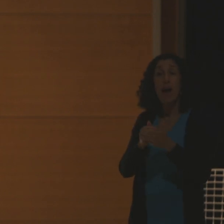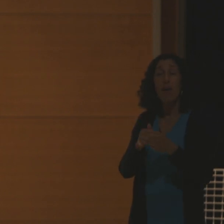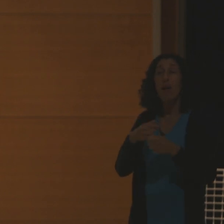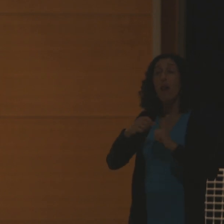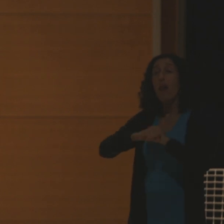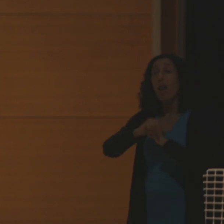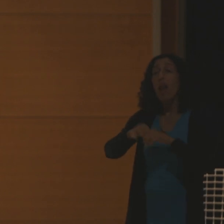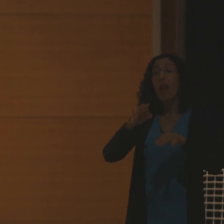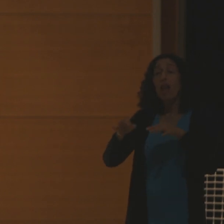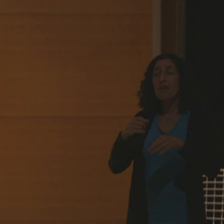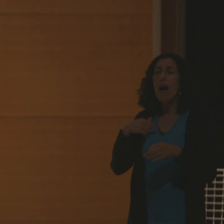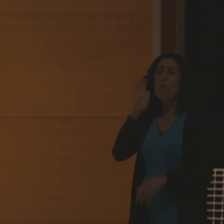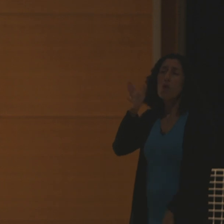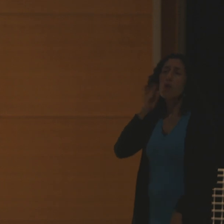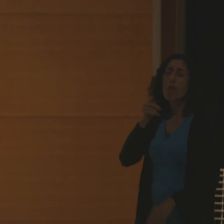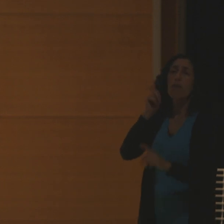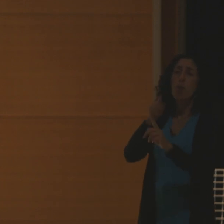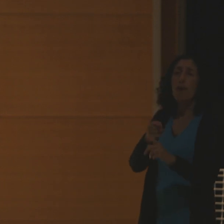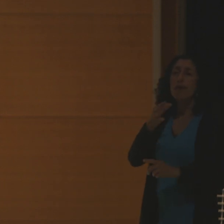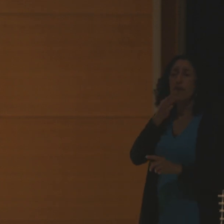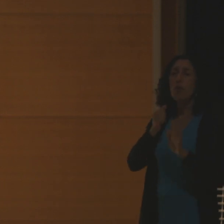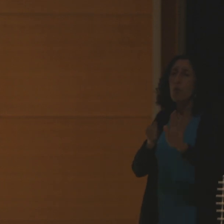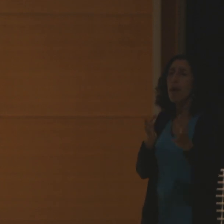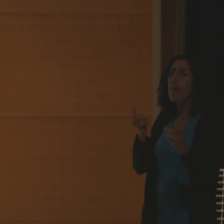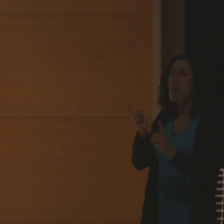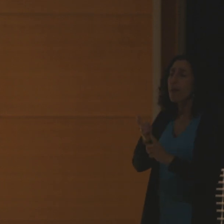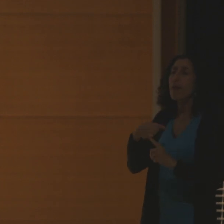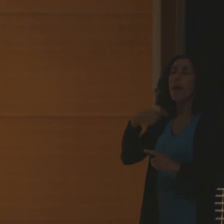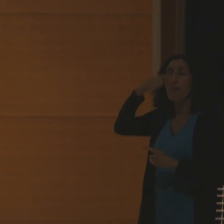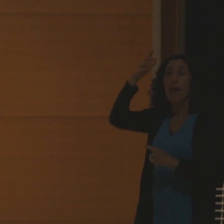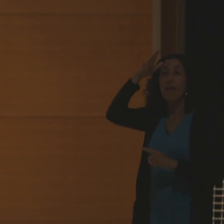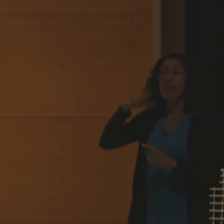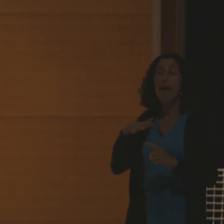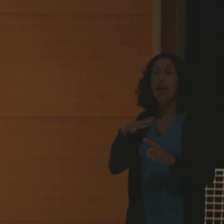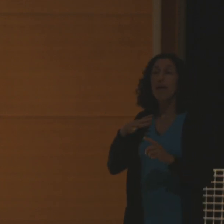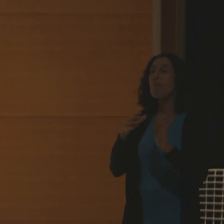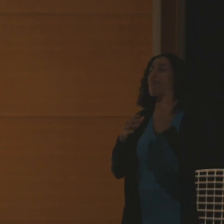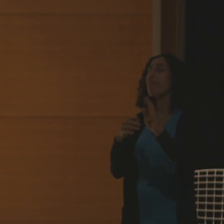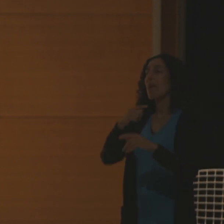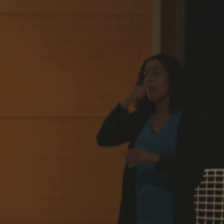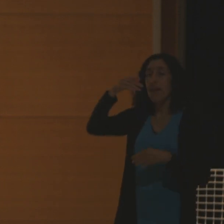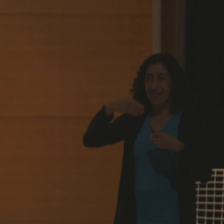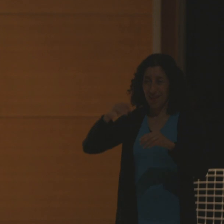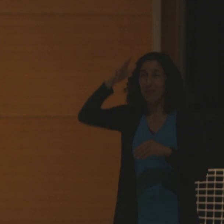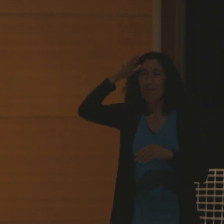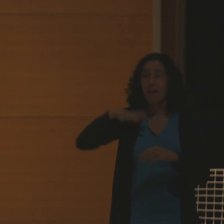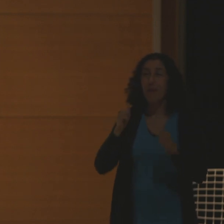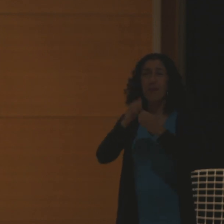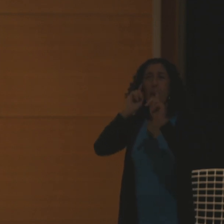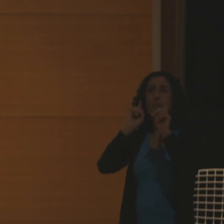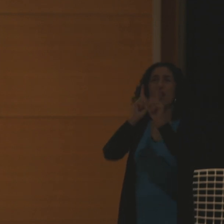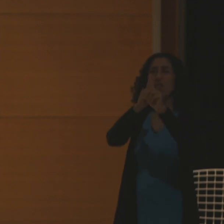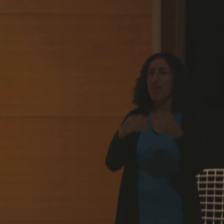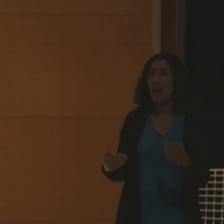point? Don't worry, I'm getting there. I'm a black man on a mission. No, I'm a black salesman on a mission. And the point of